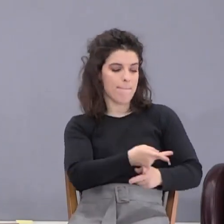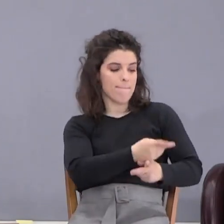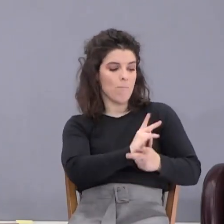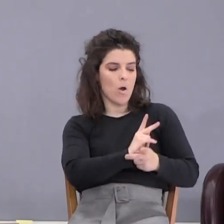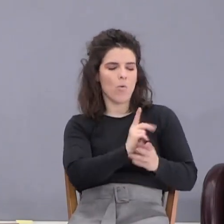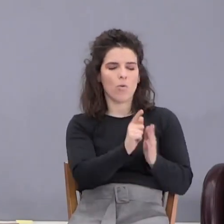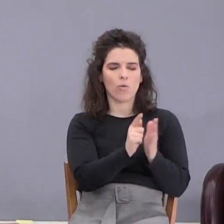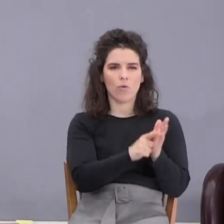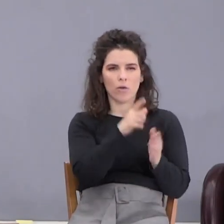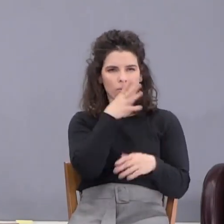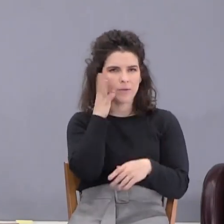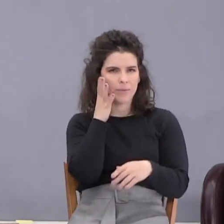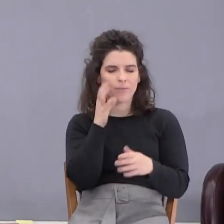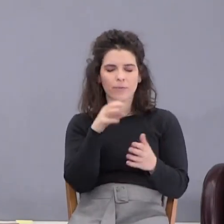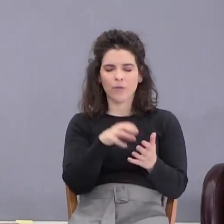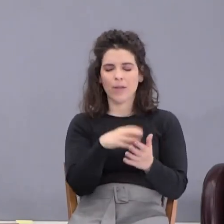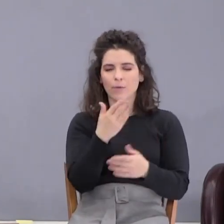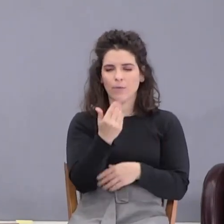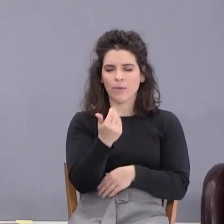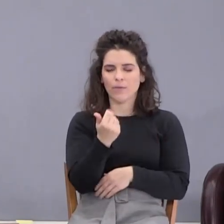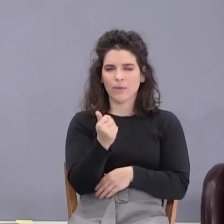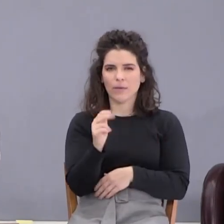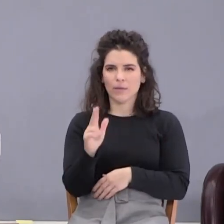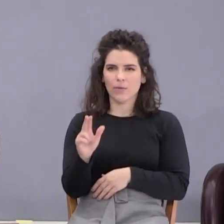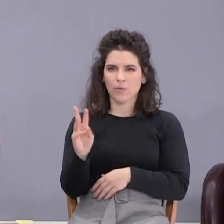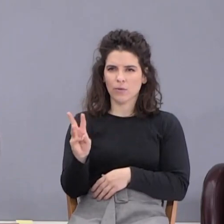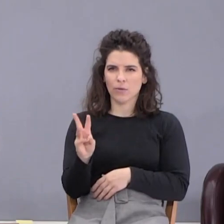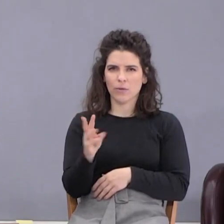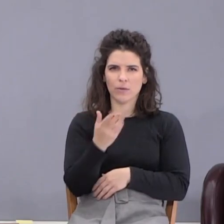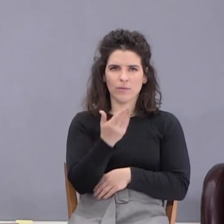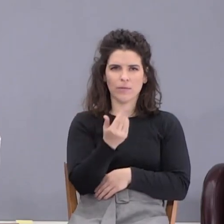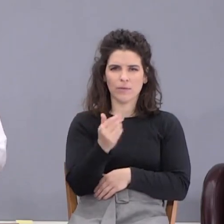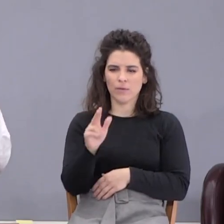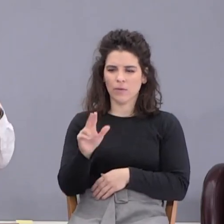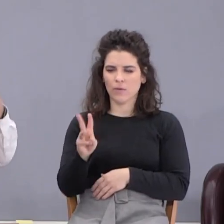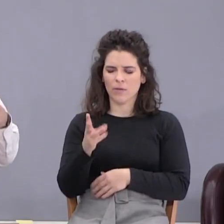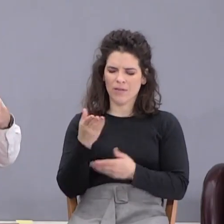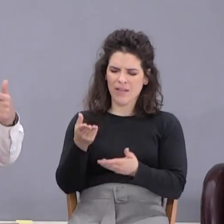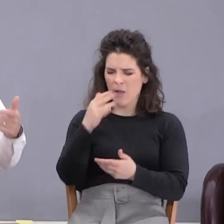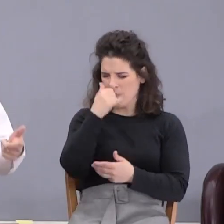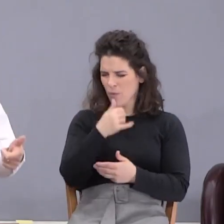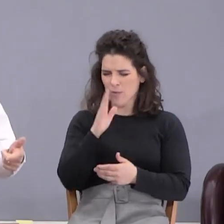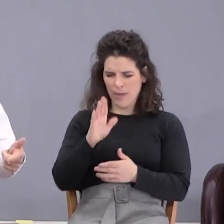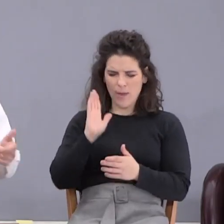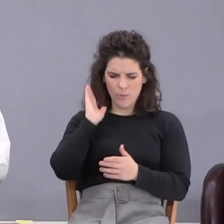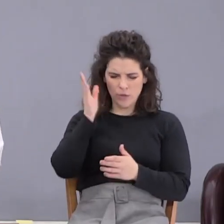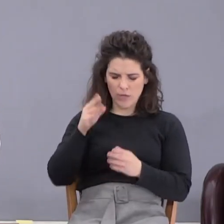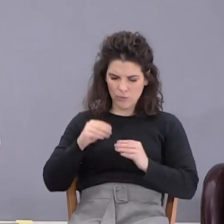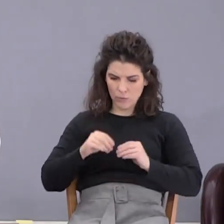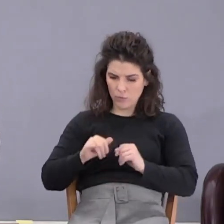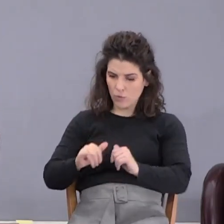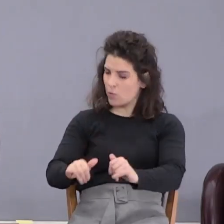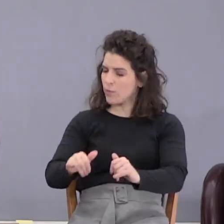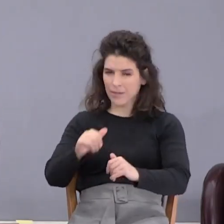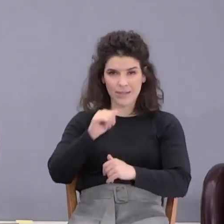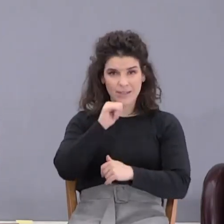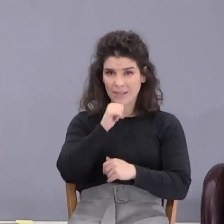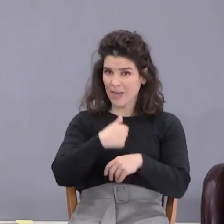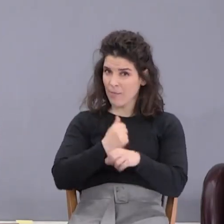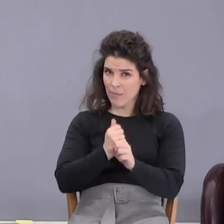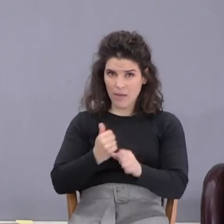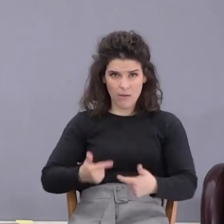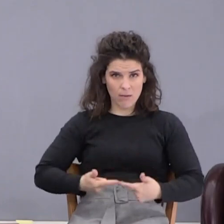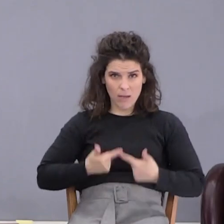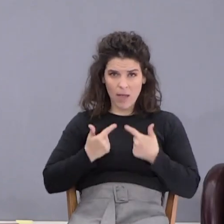agriculture. Again, chapter 15, verse 36, thou fool, that which thou sowest is not